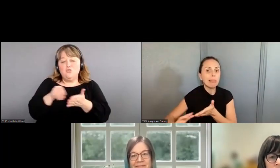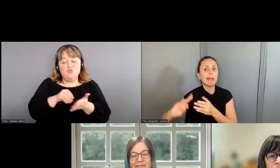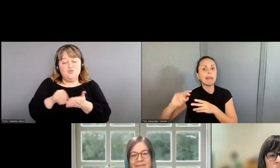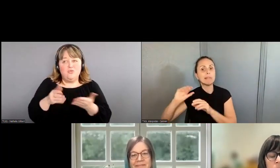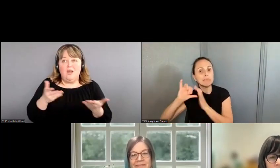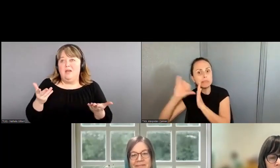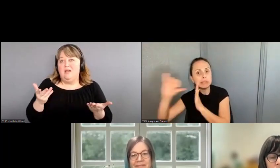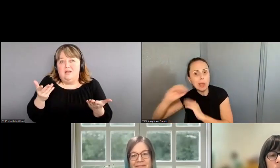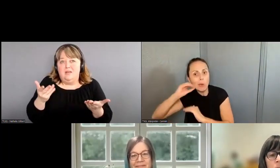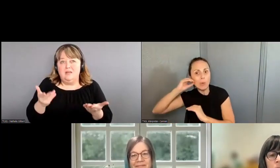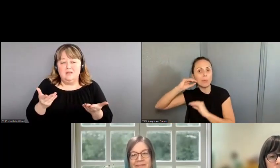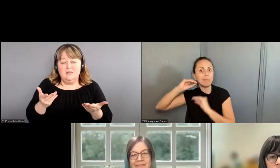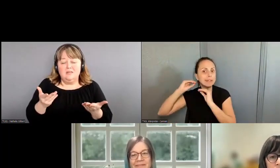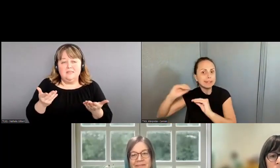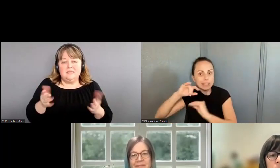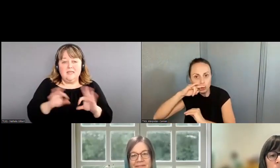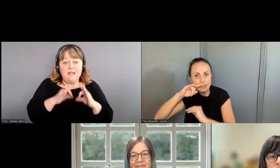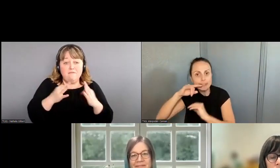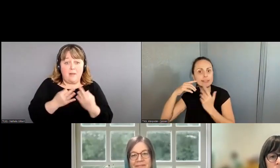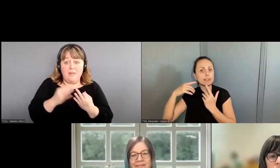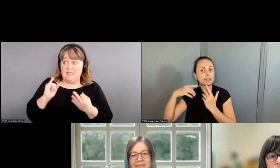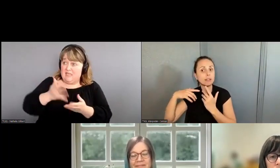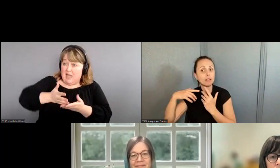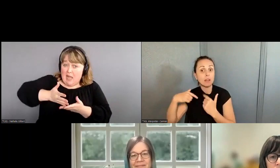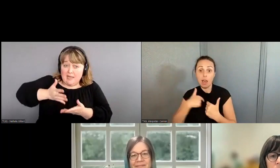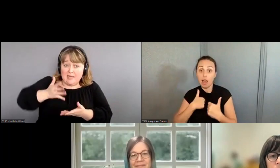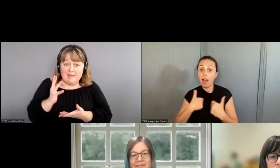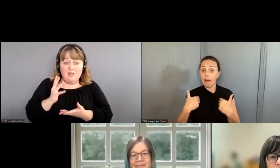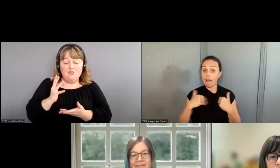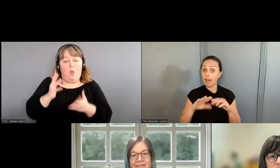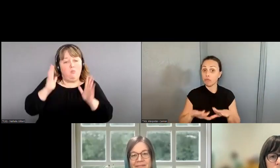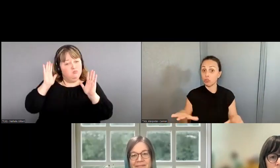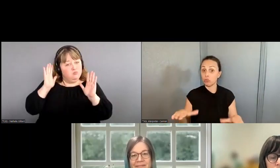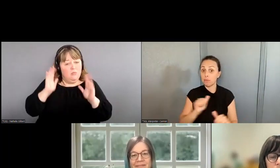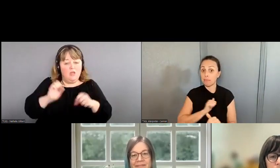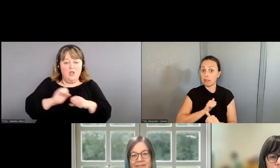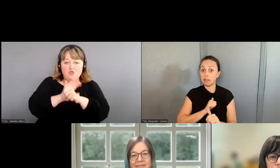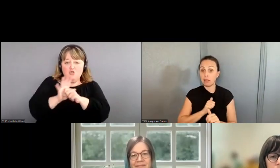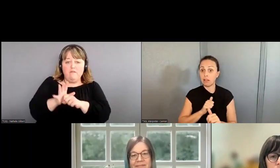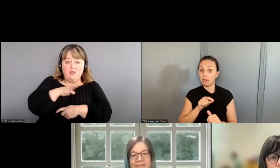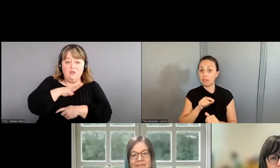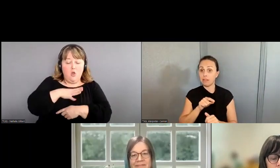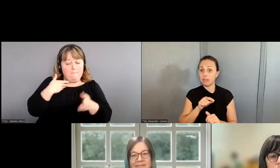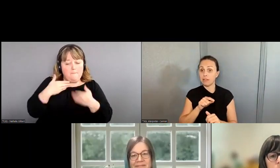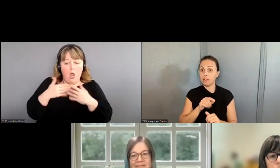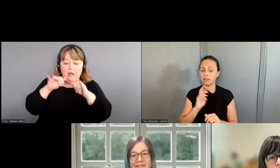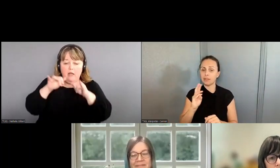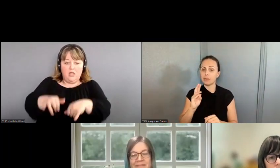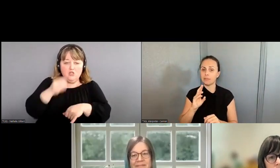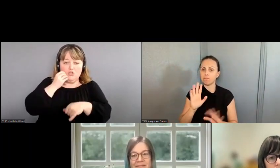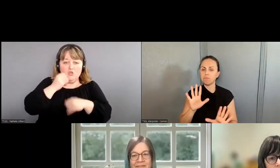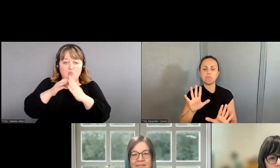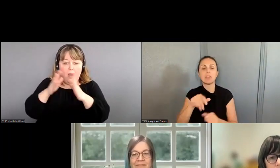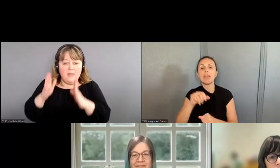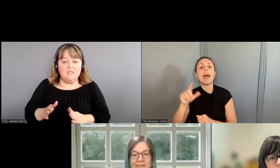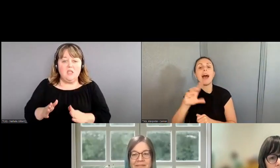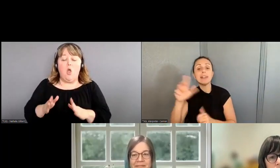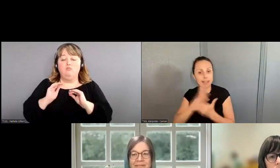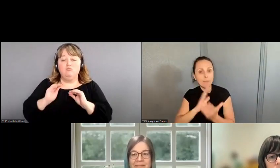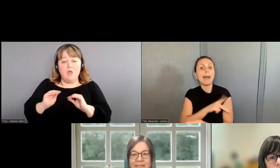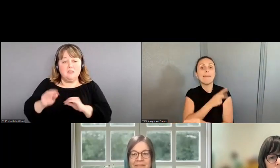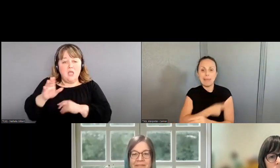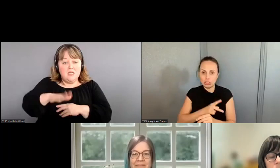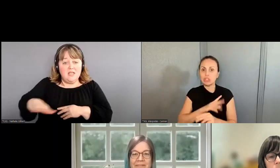home and teach their kids. And I have children that actually did much better during the pandemic school-wise than it